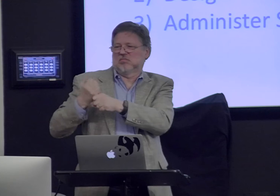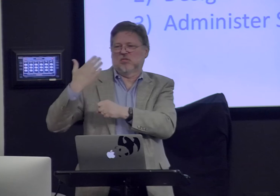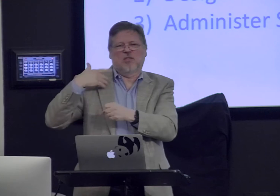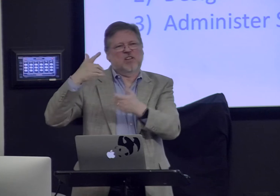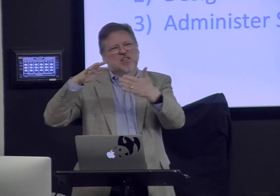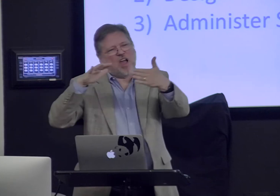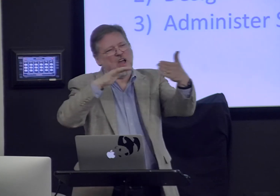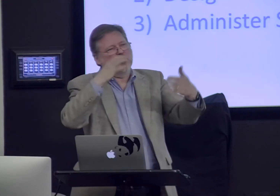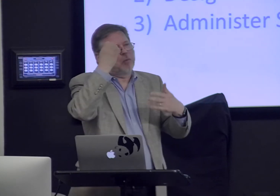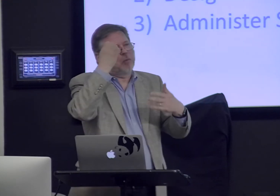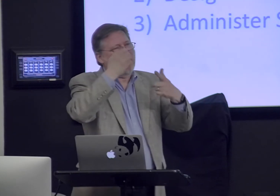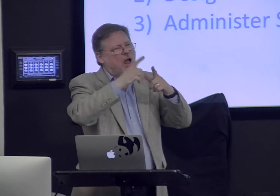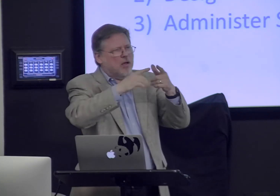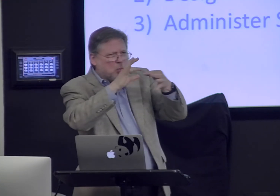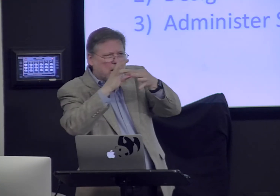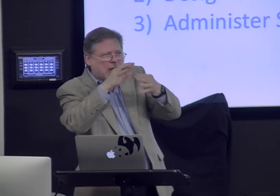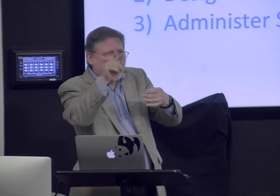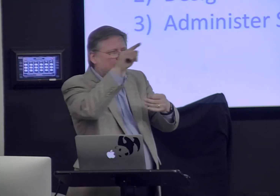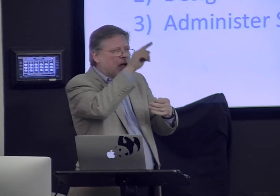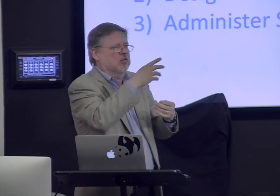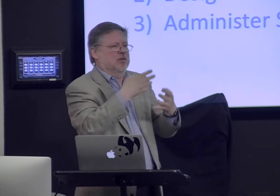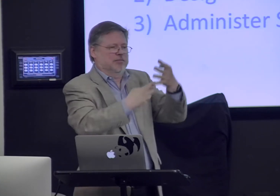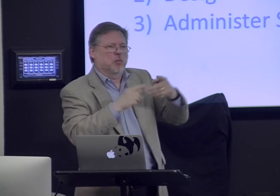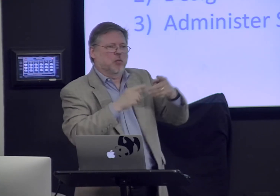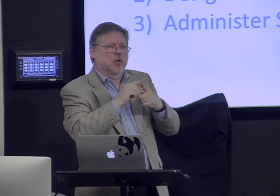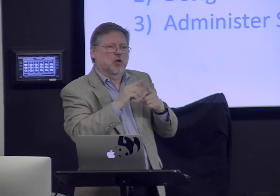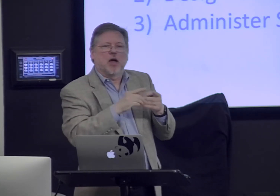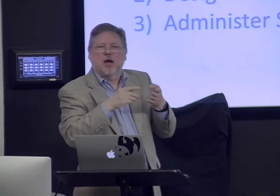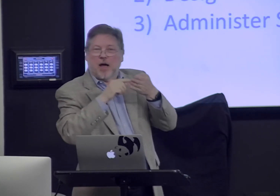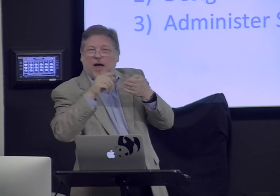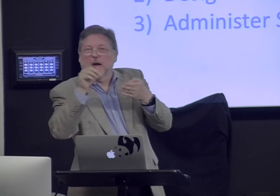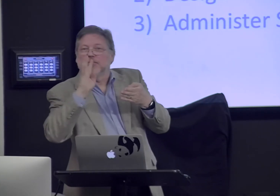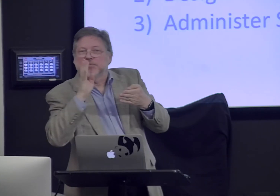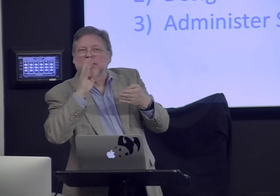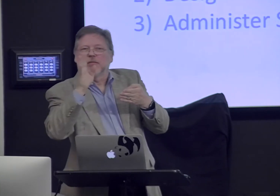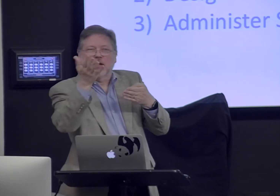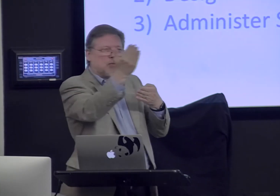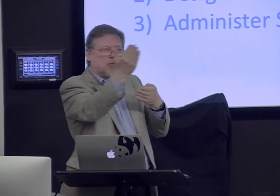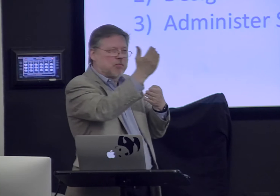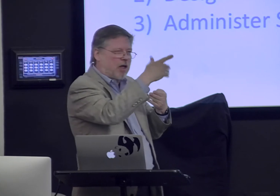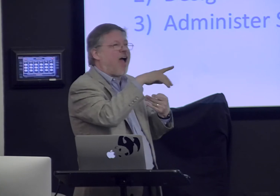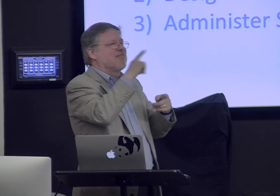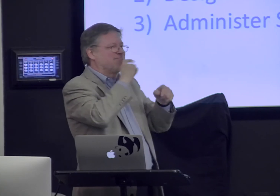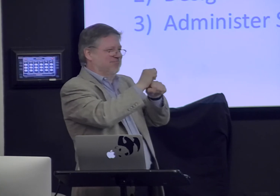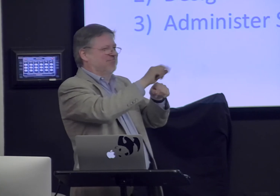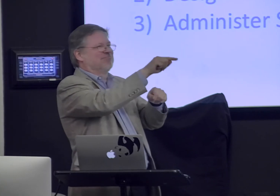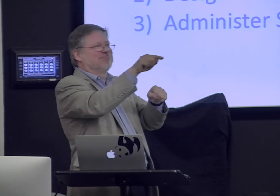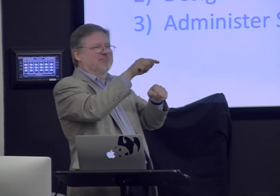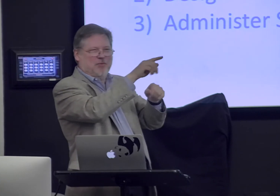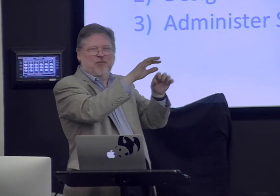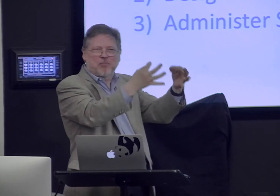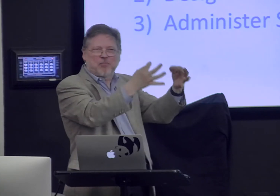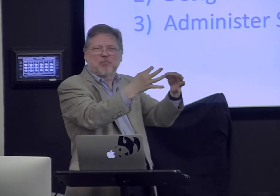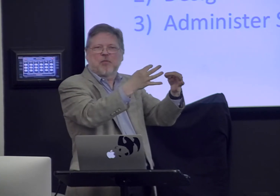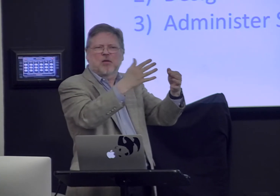has been in use in comparative linguistics for at least 100 years. Initially, it was used to study